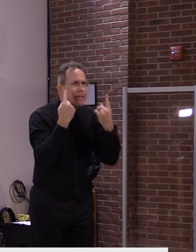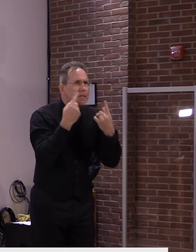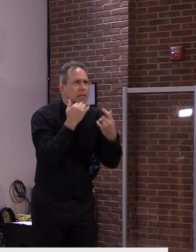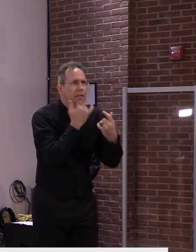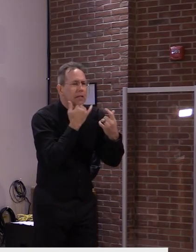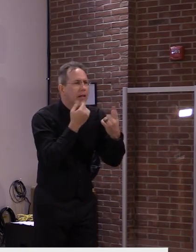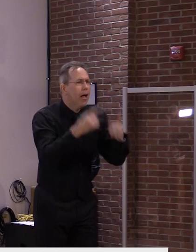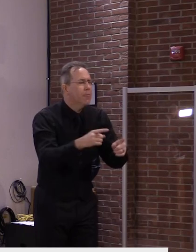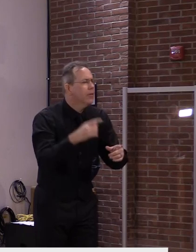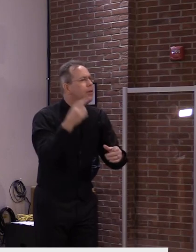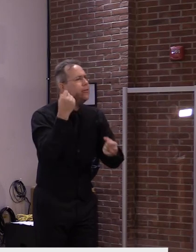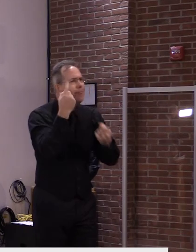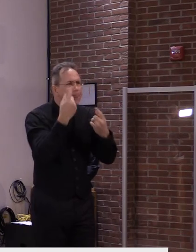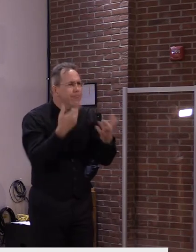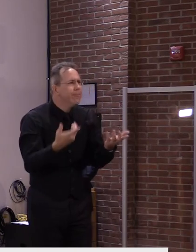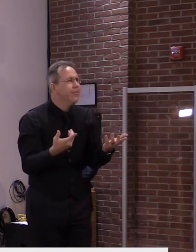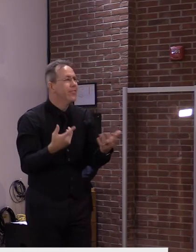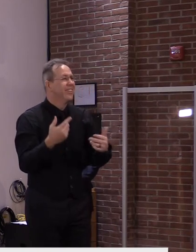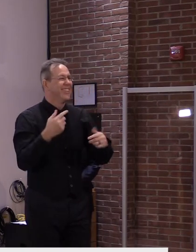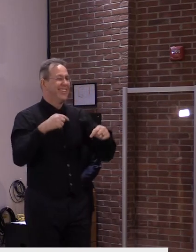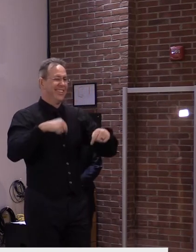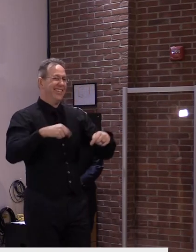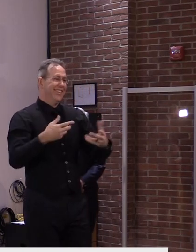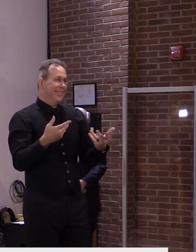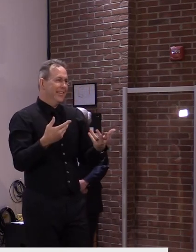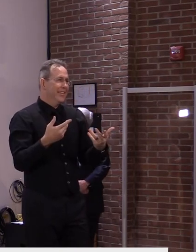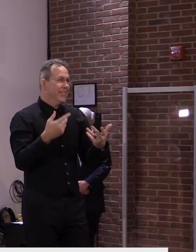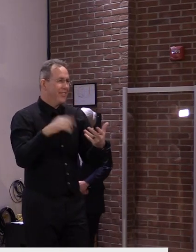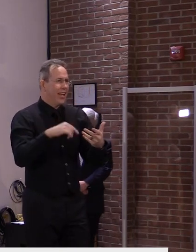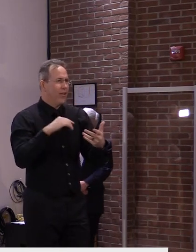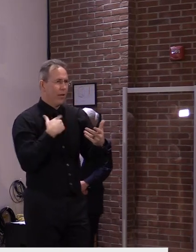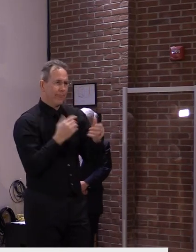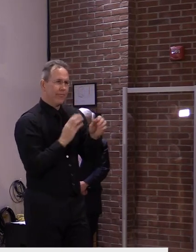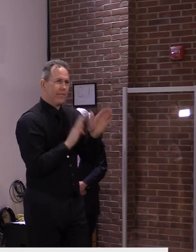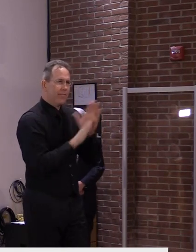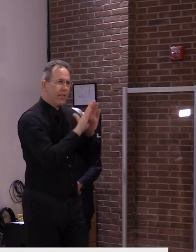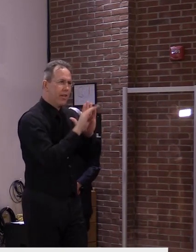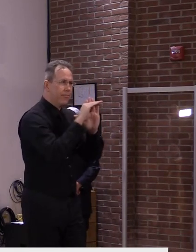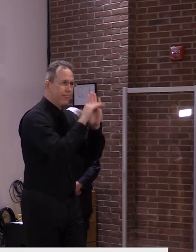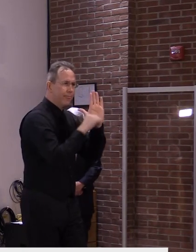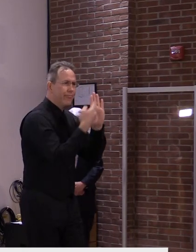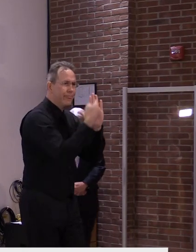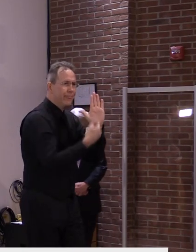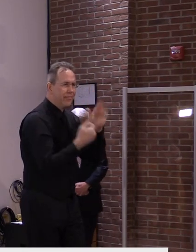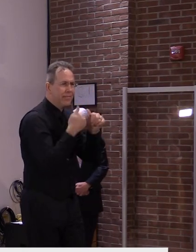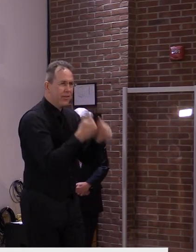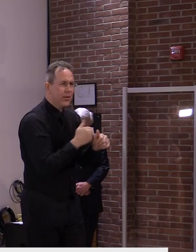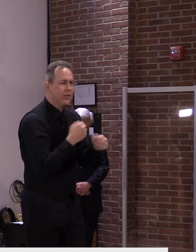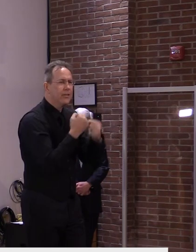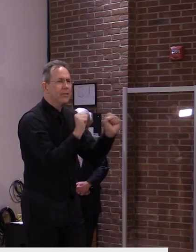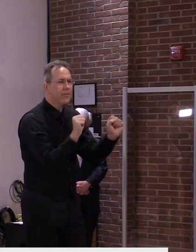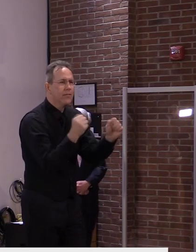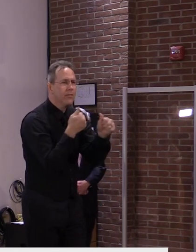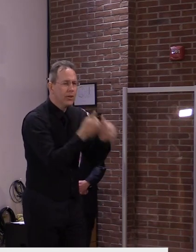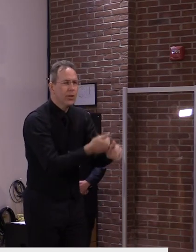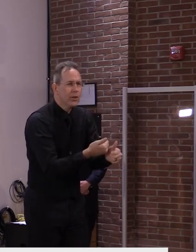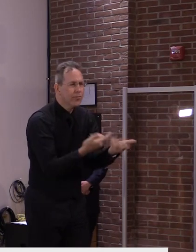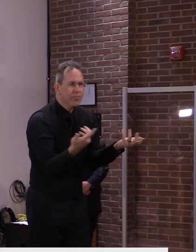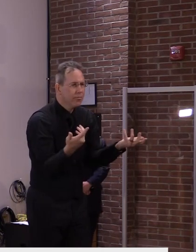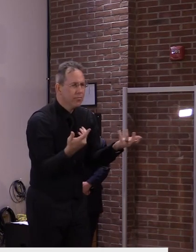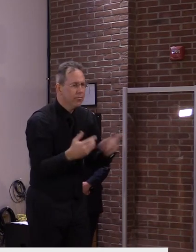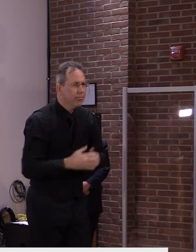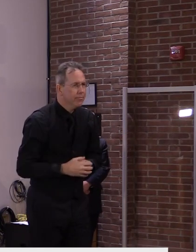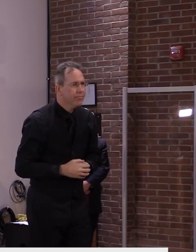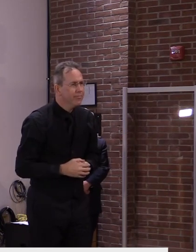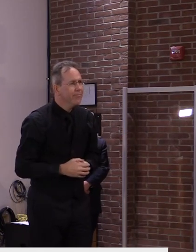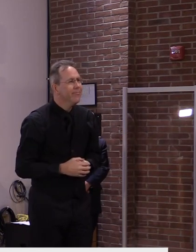the safest things that their families can be participating in at a time when certain counties have more activity